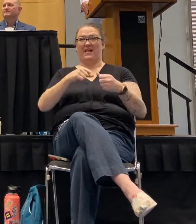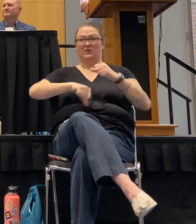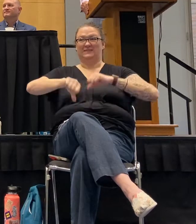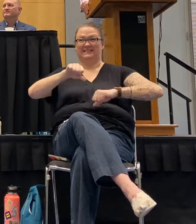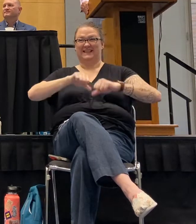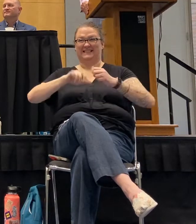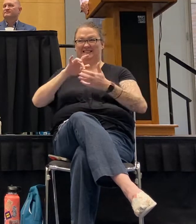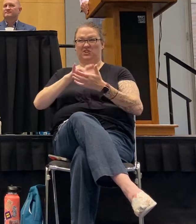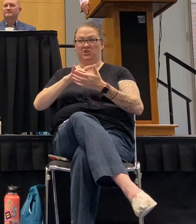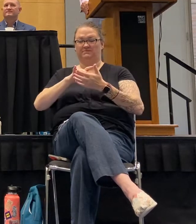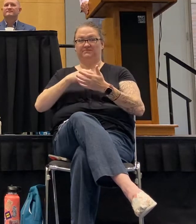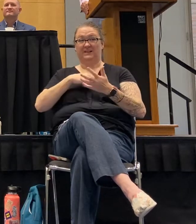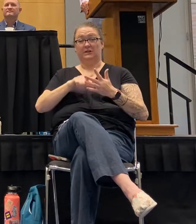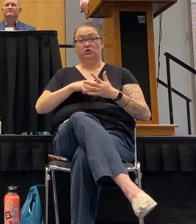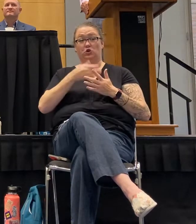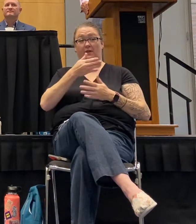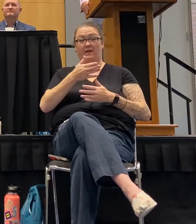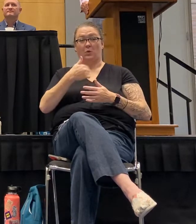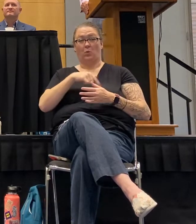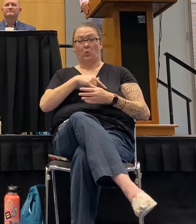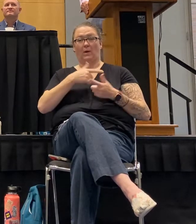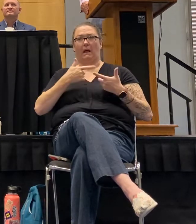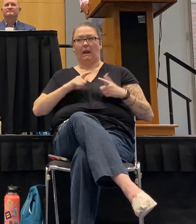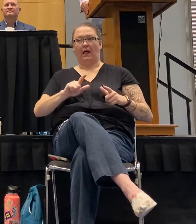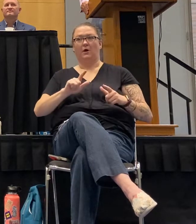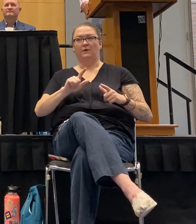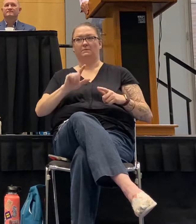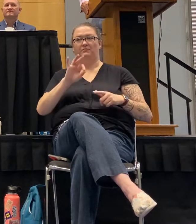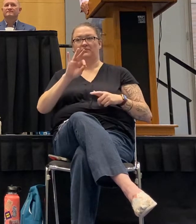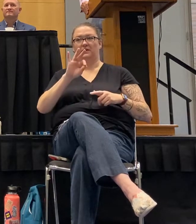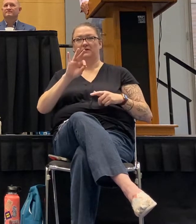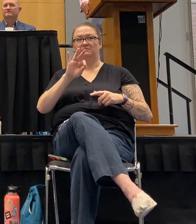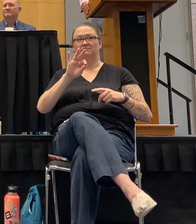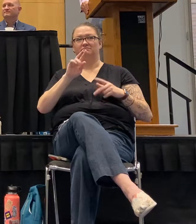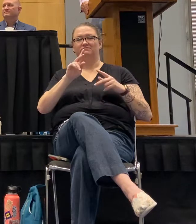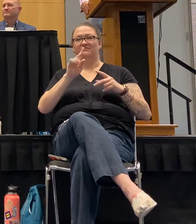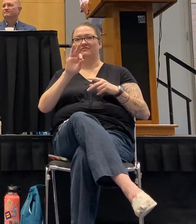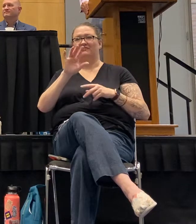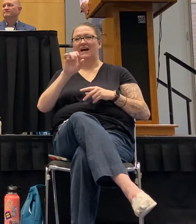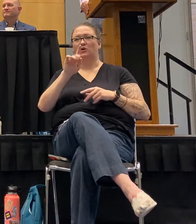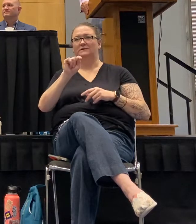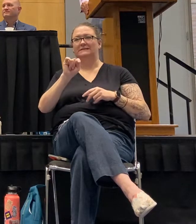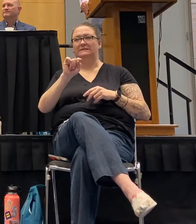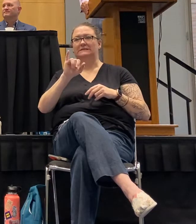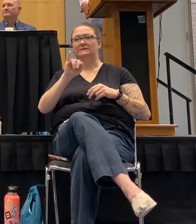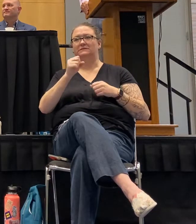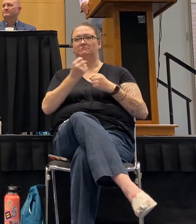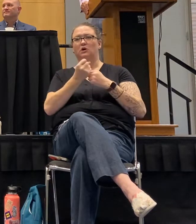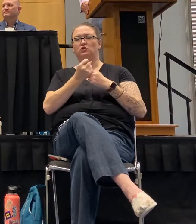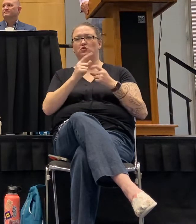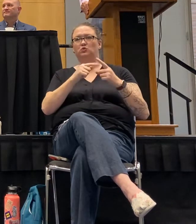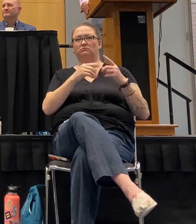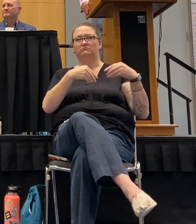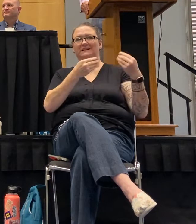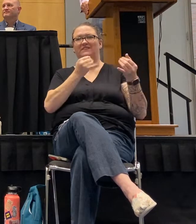started there, we allowed faculty sponsors to conduct the interview. And